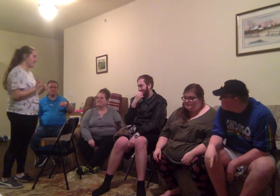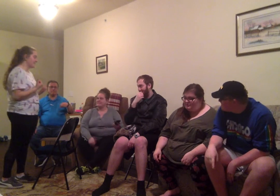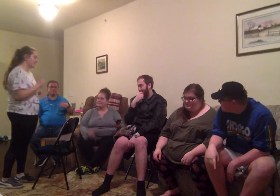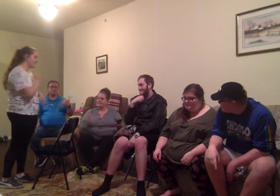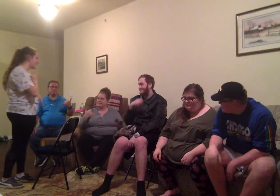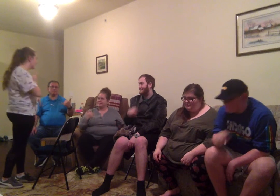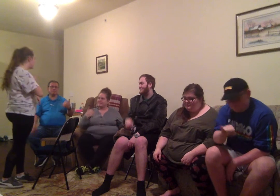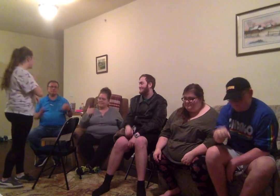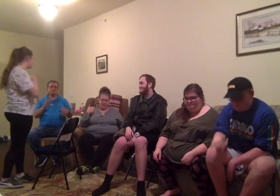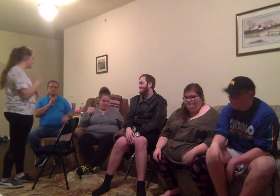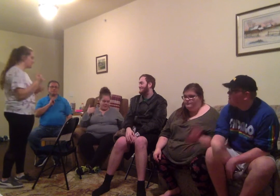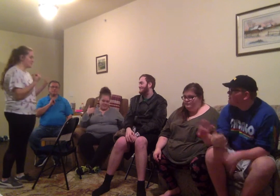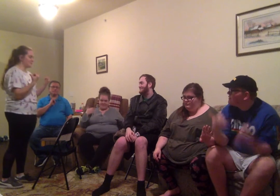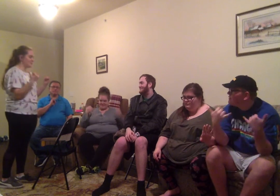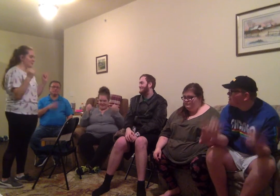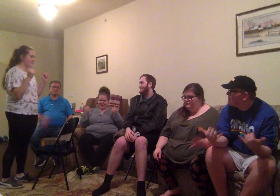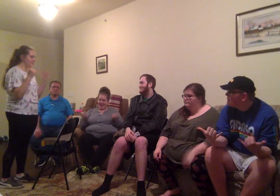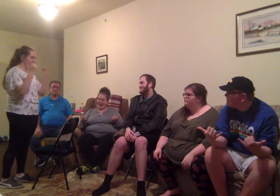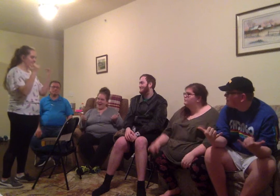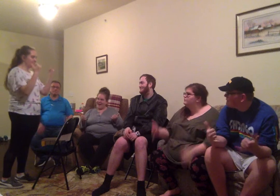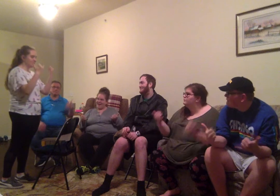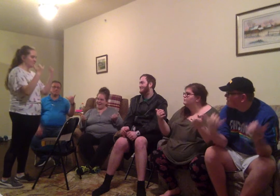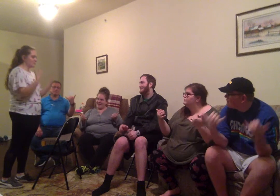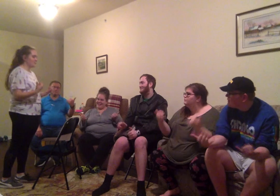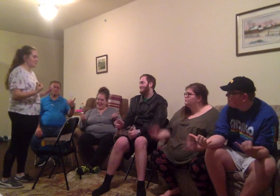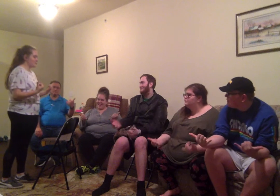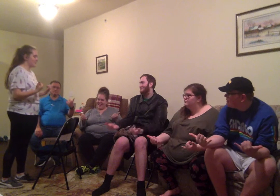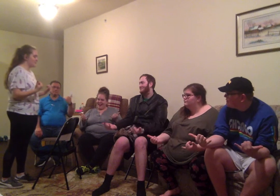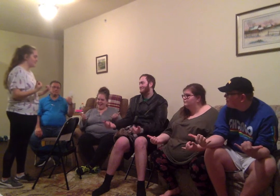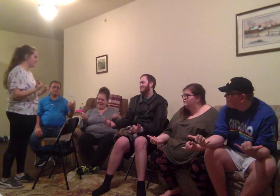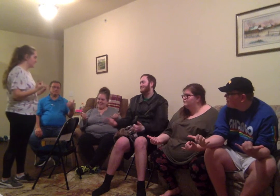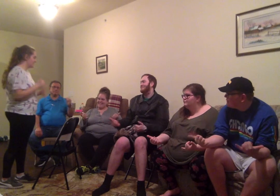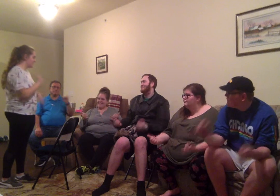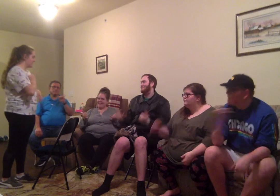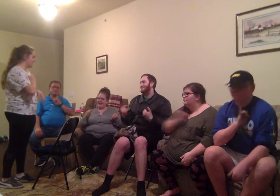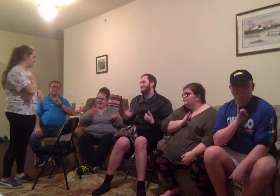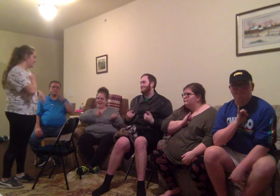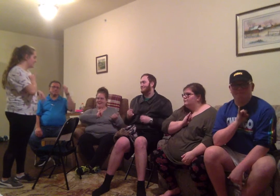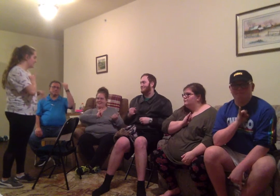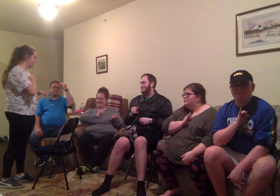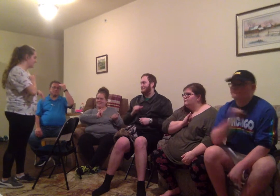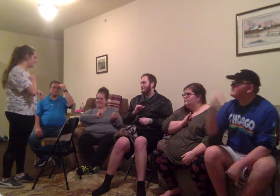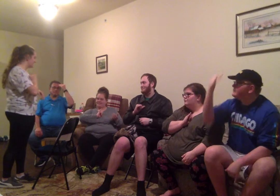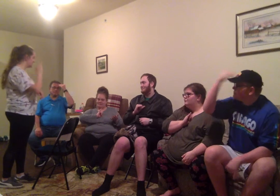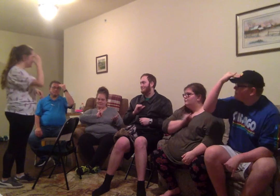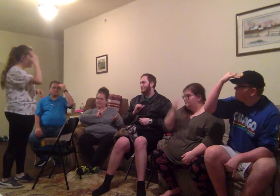Now I, so you would do yeah, boy, with both. Now I